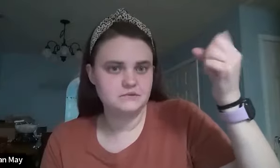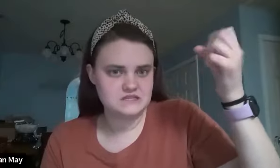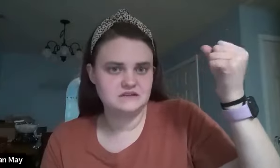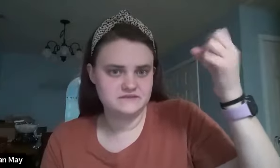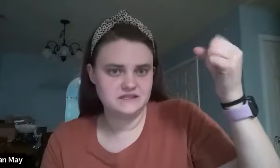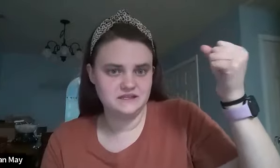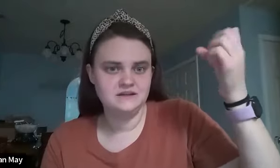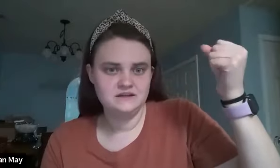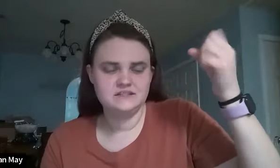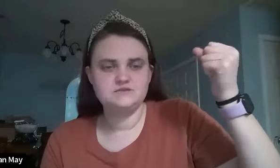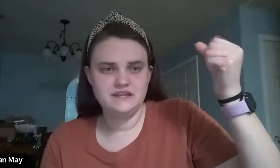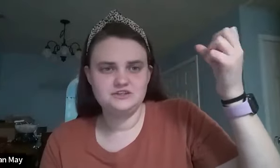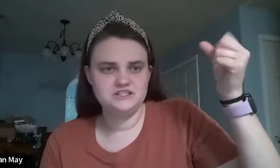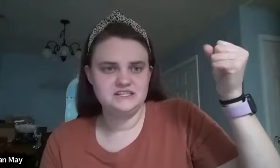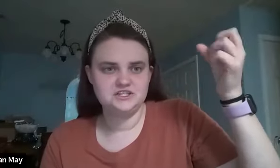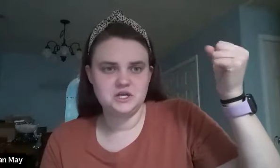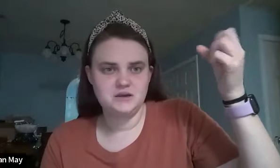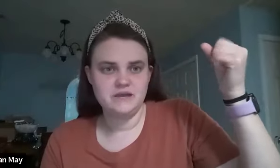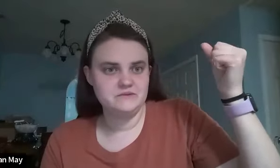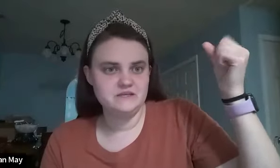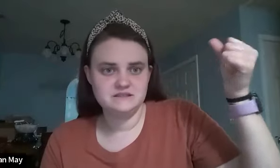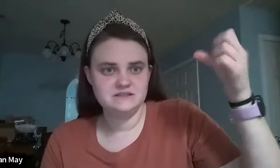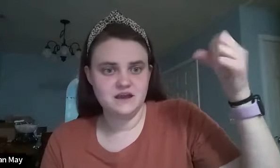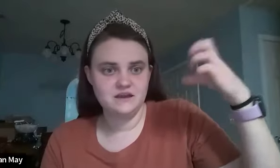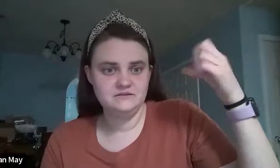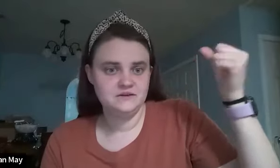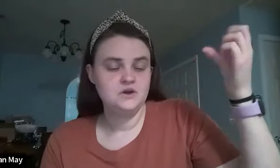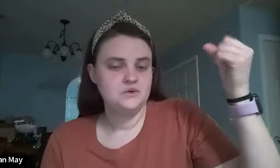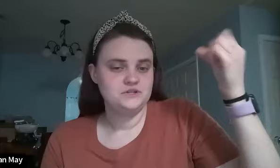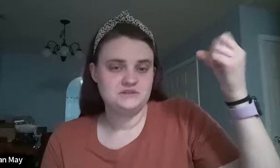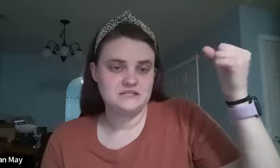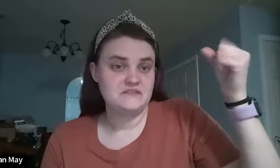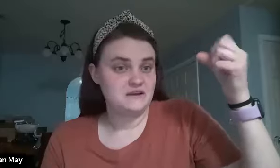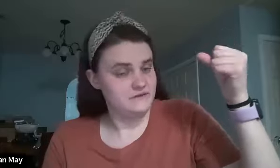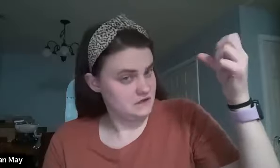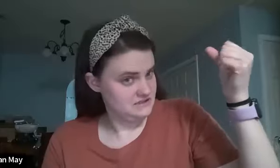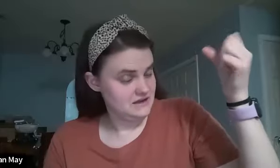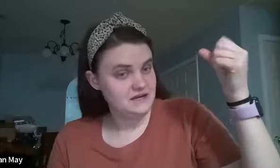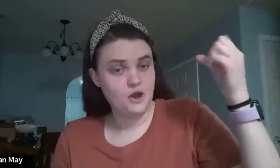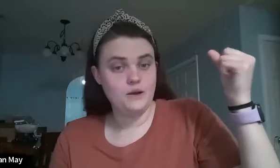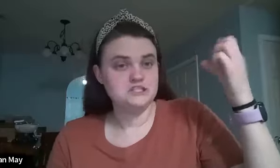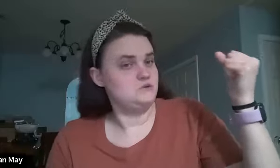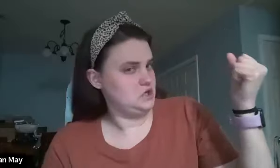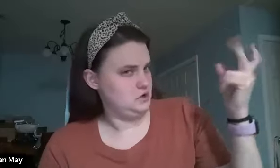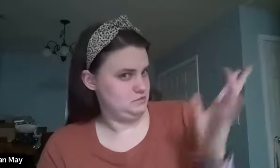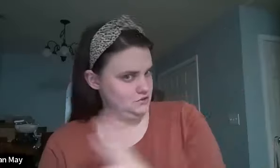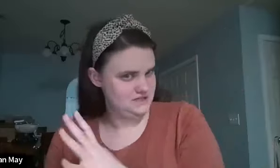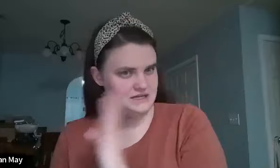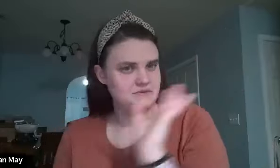most likely have seen. This one they usually teach babies to sign, which is always, I think, a very good sign. I wish they would encourage more signing, but